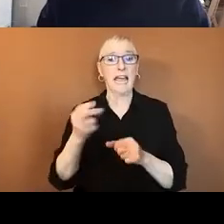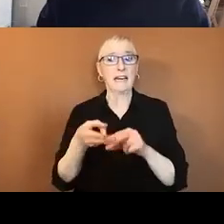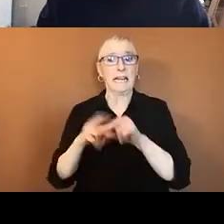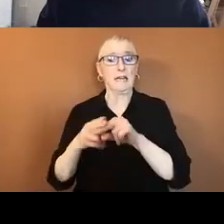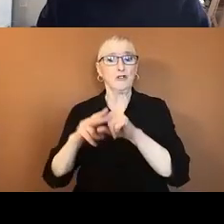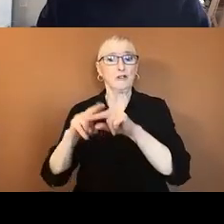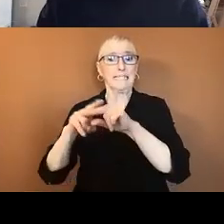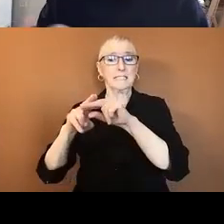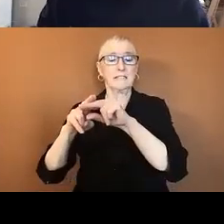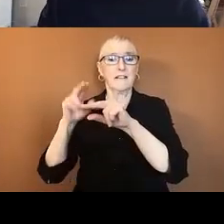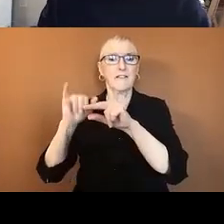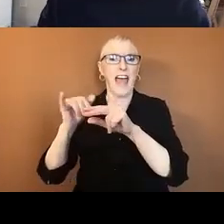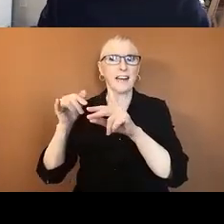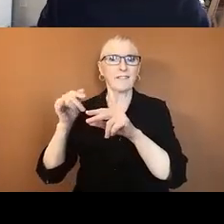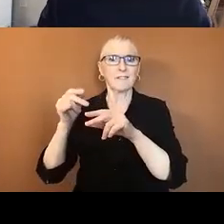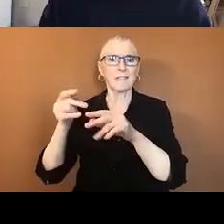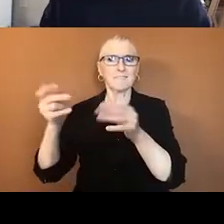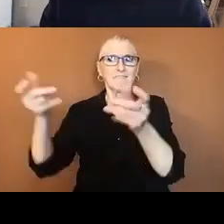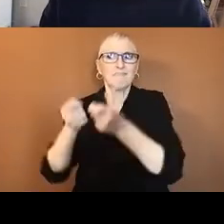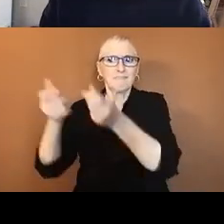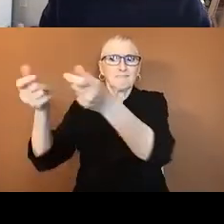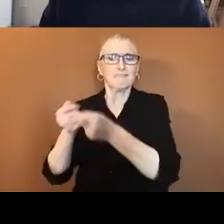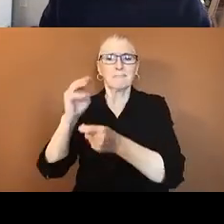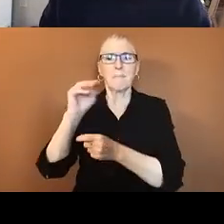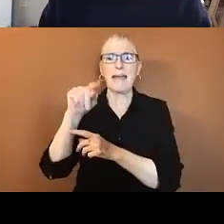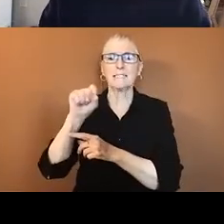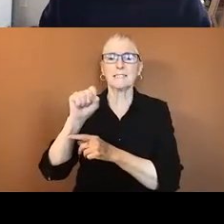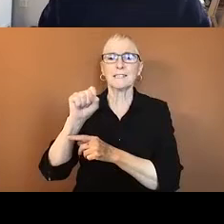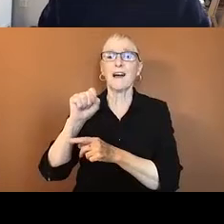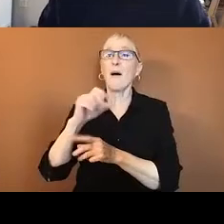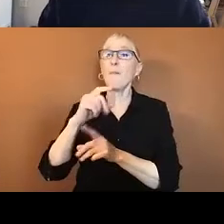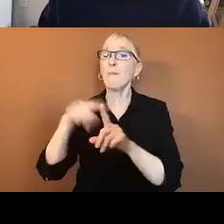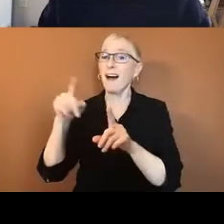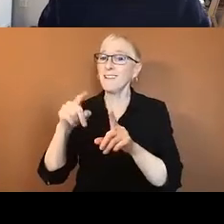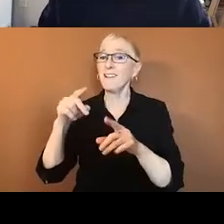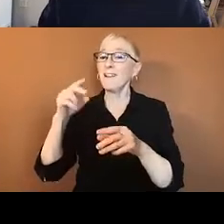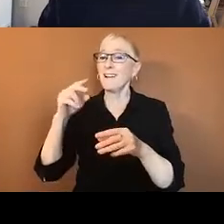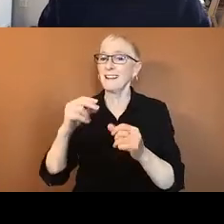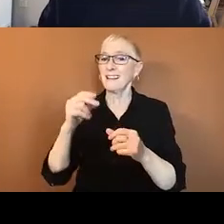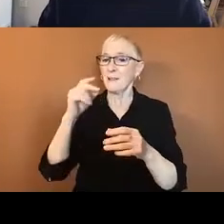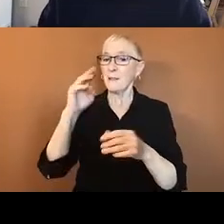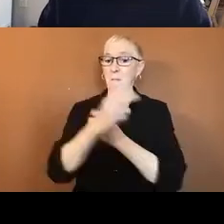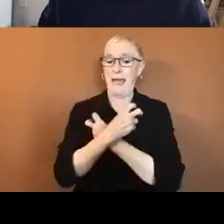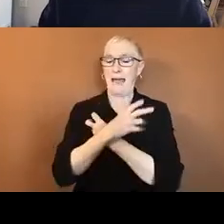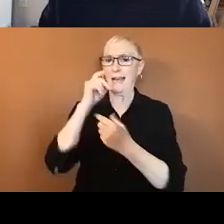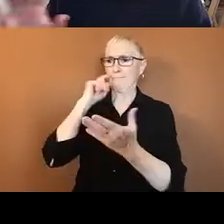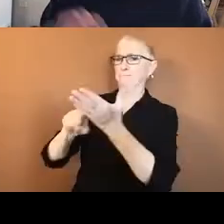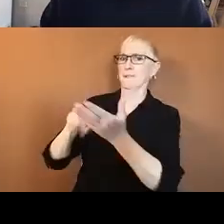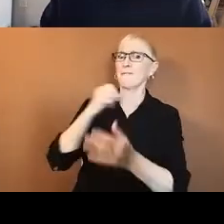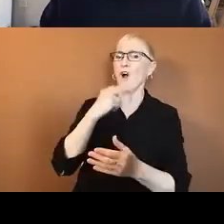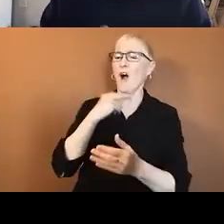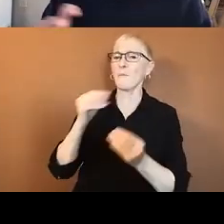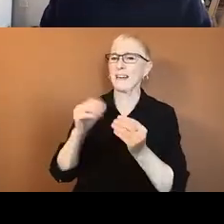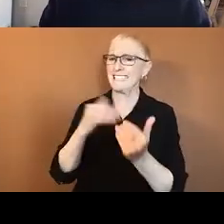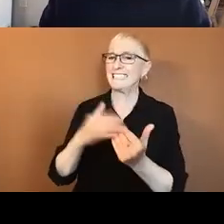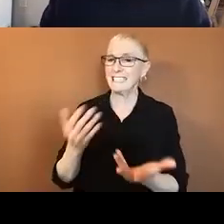that enticingness to the mates, but it also makes it a lot easier for the frog to be found by the bat. So you can see every